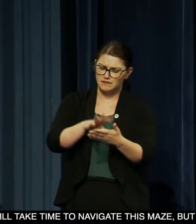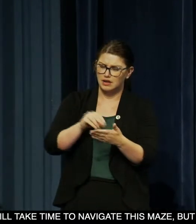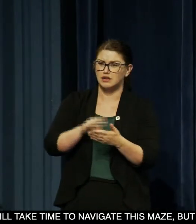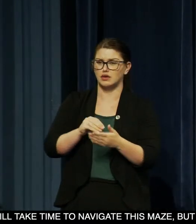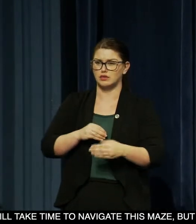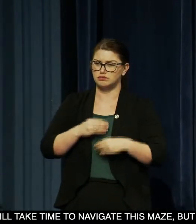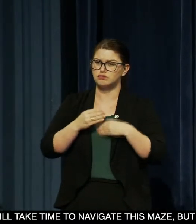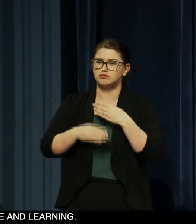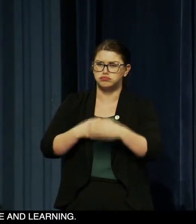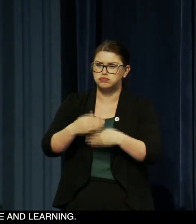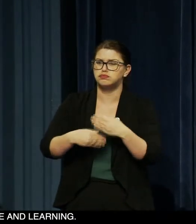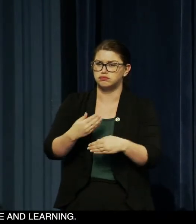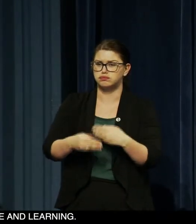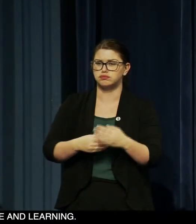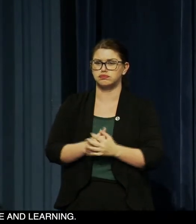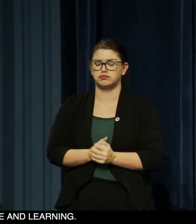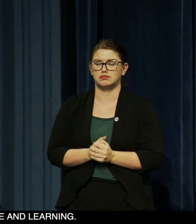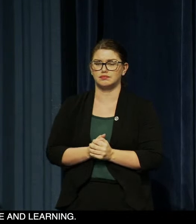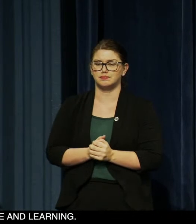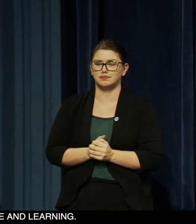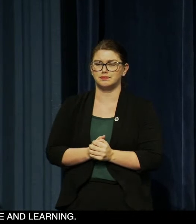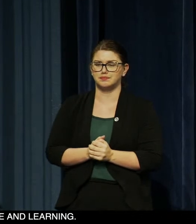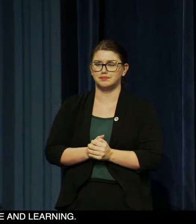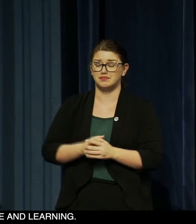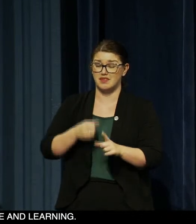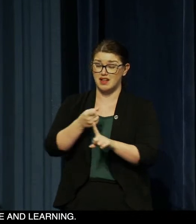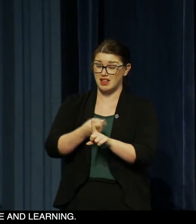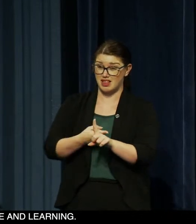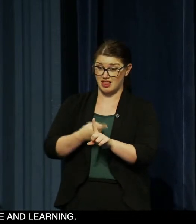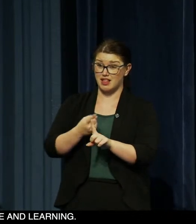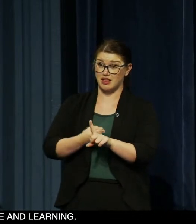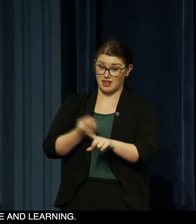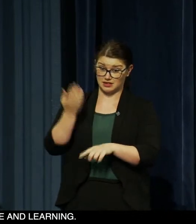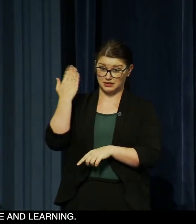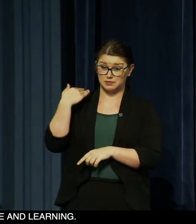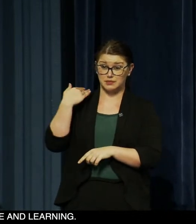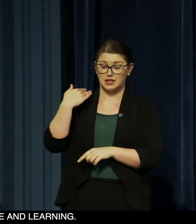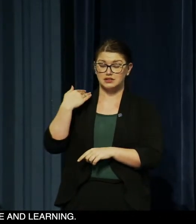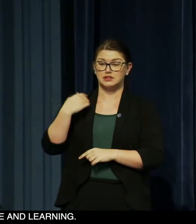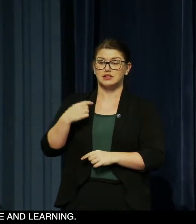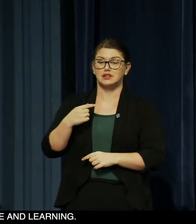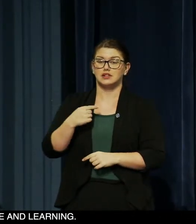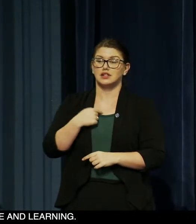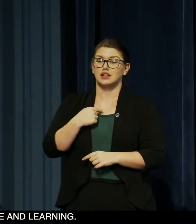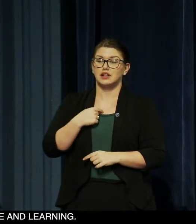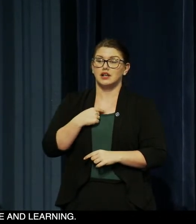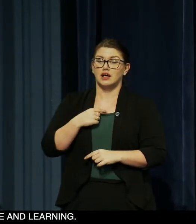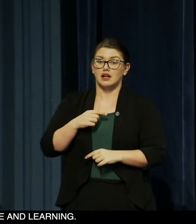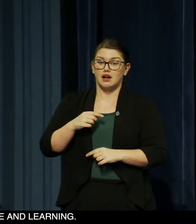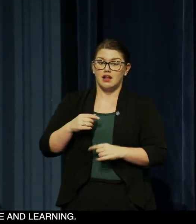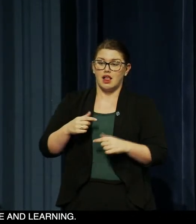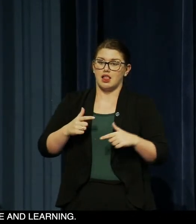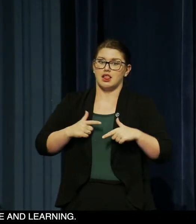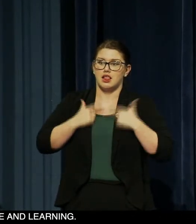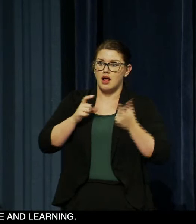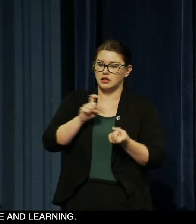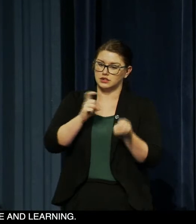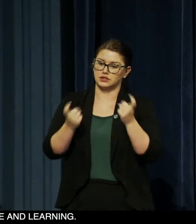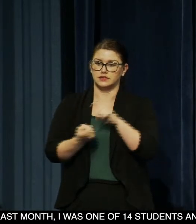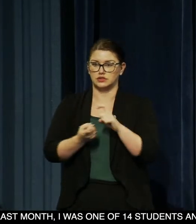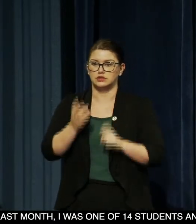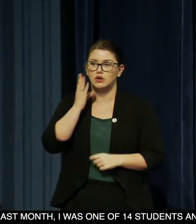Last month, I was one of 14 students and 4 staff who had the amazing life-changing experience of traveling to